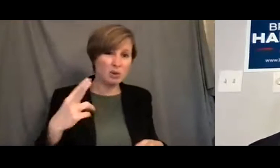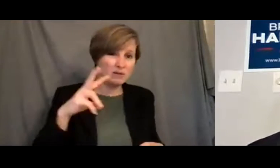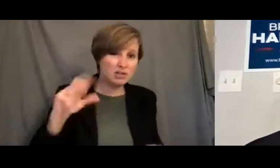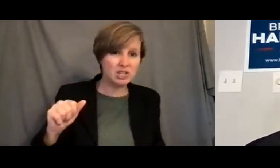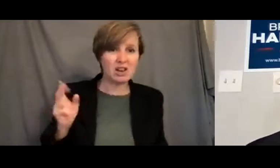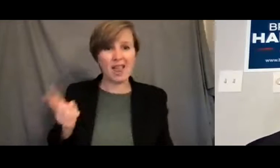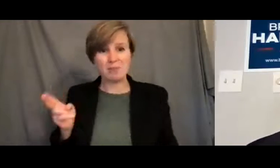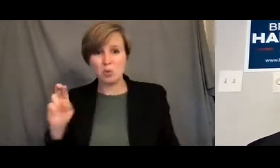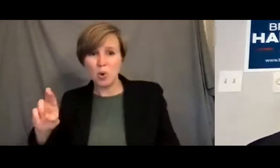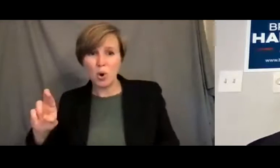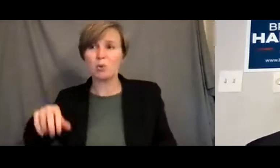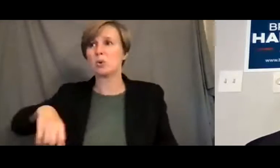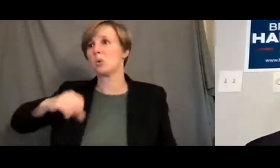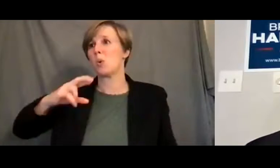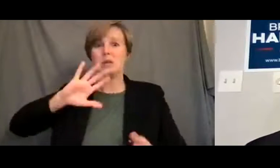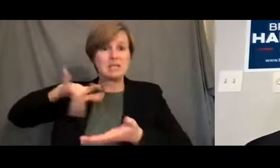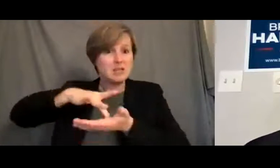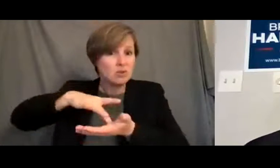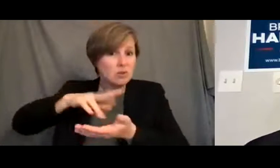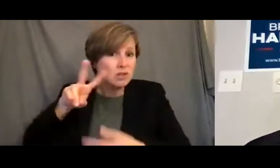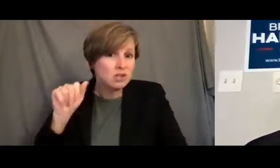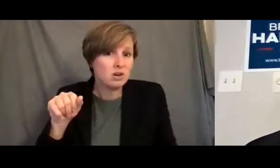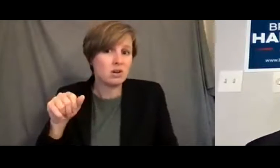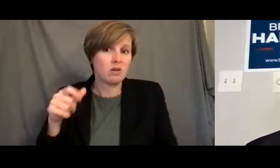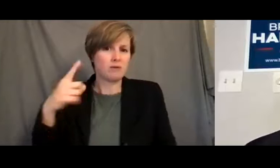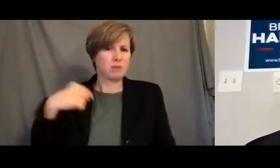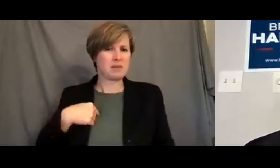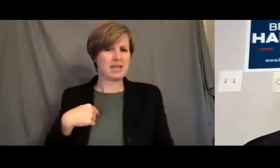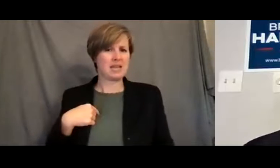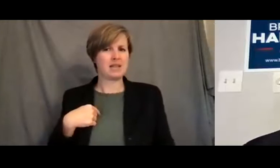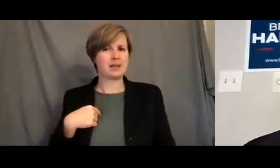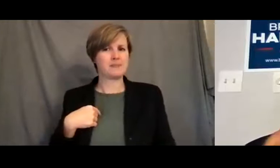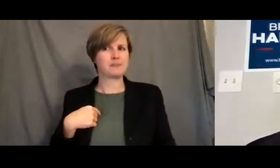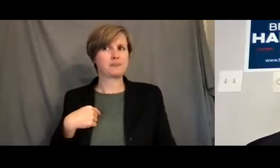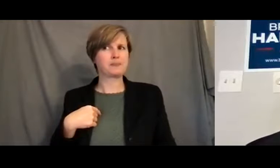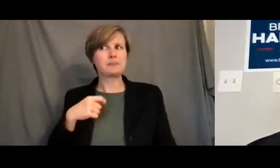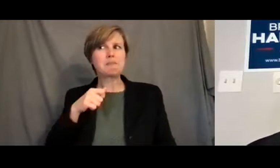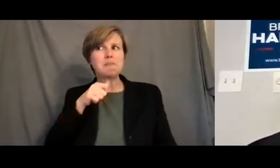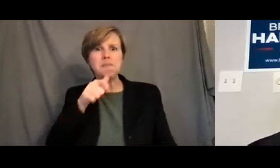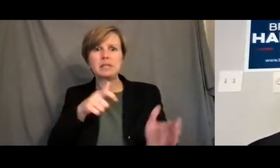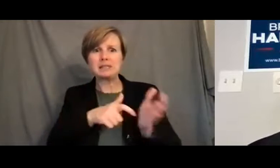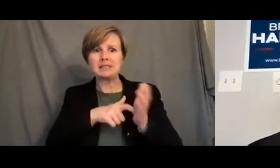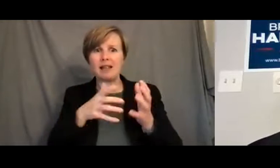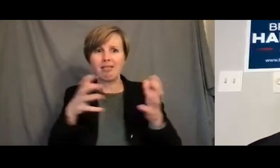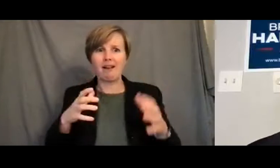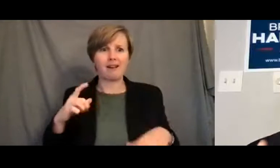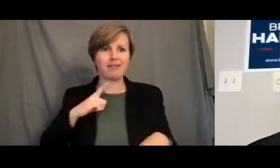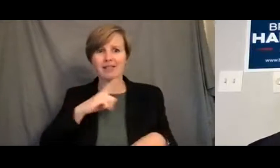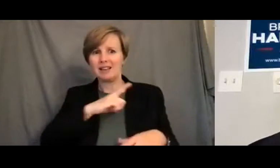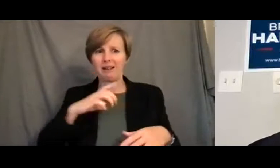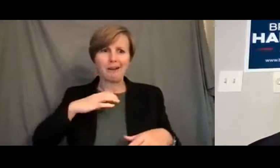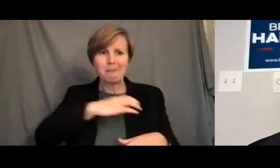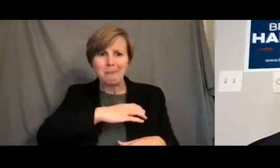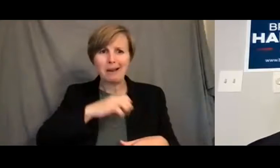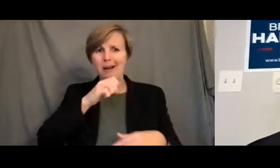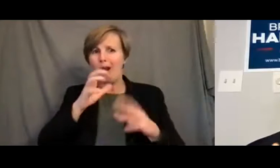Roads area or Central Virginia. So to me, this is a problem that doesn't take a whole bunch of legislative committees. It doesn't take a lot